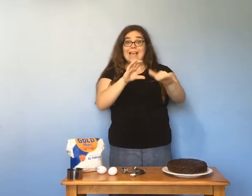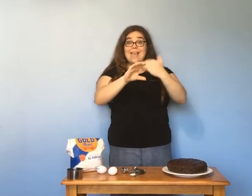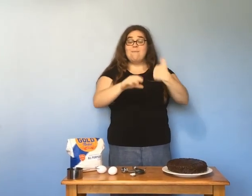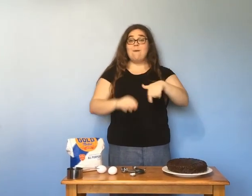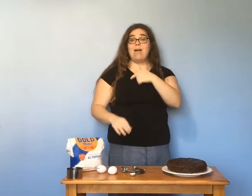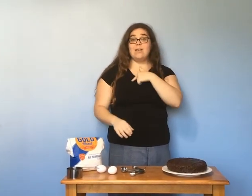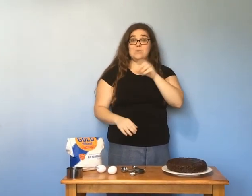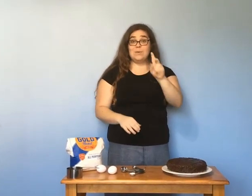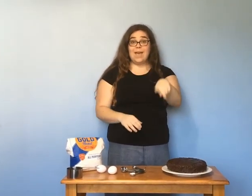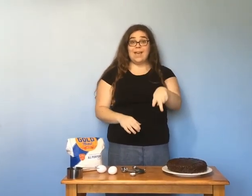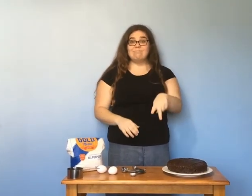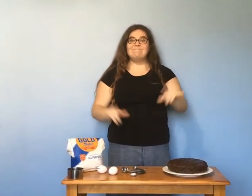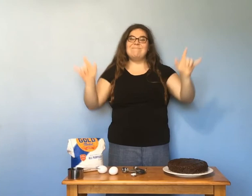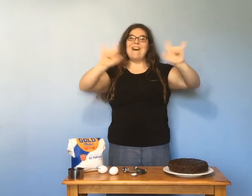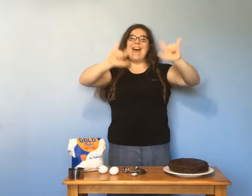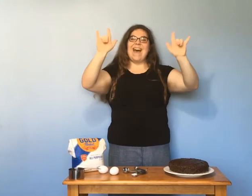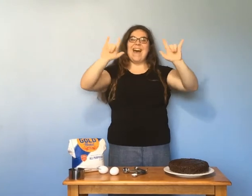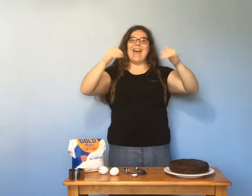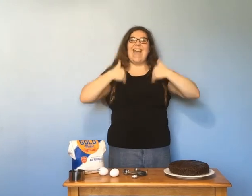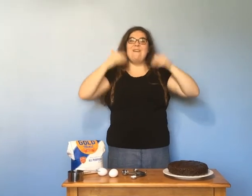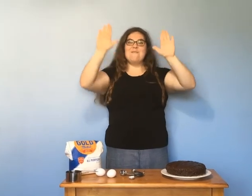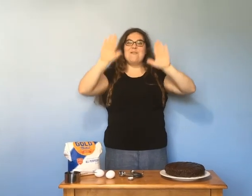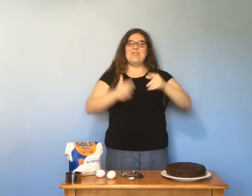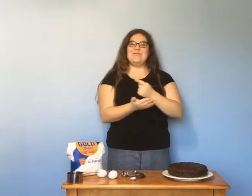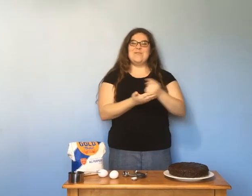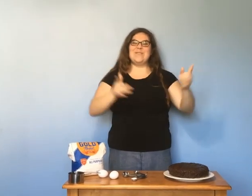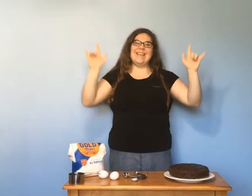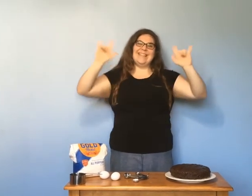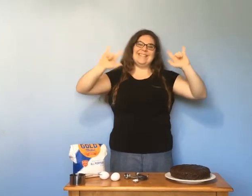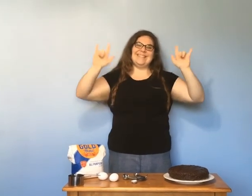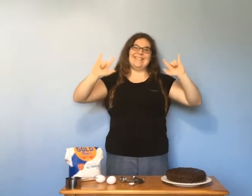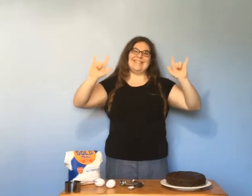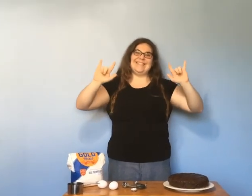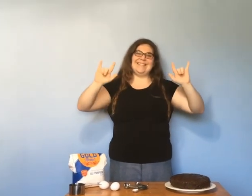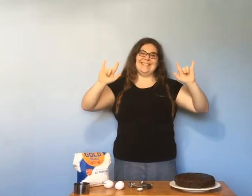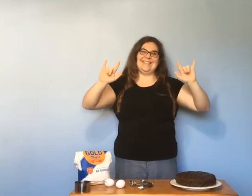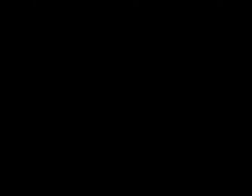remember to send your verses in. Email those to us, okay? Bye. Have a great week. Love you guys.